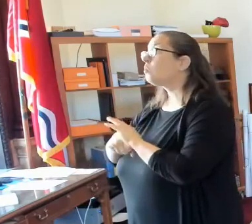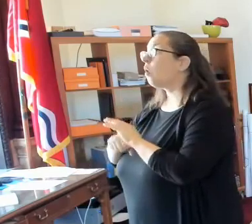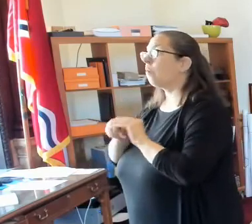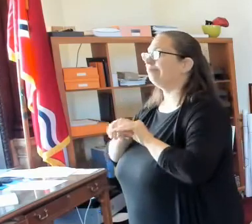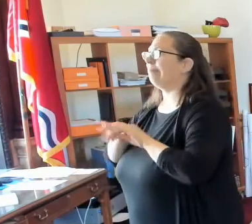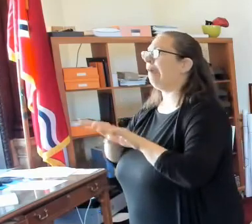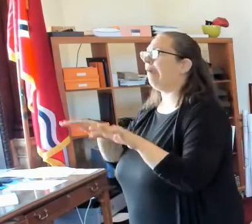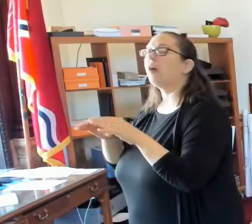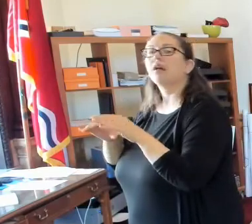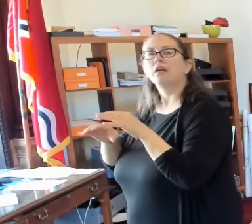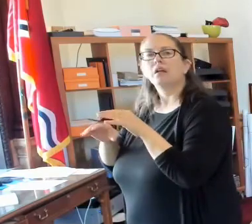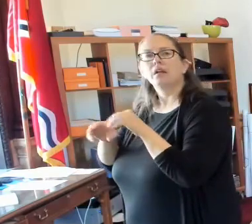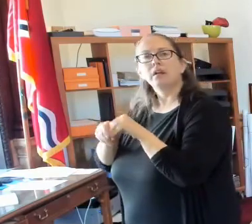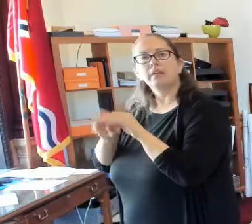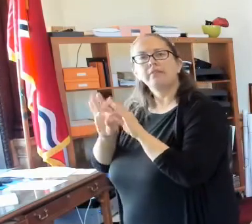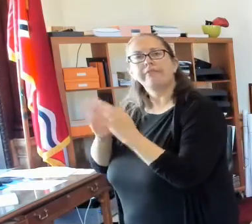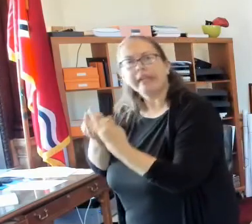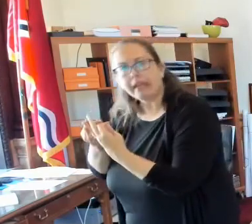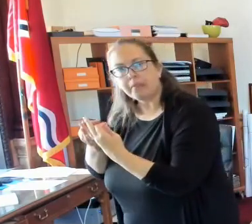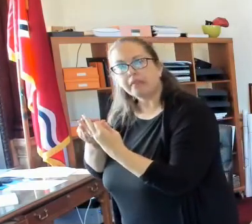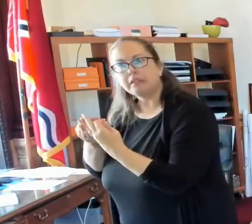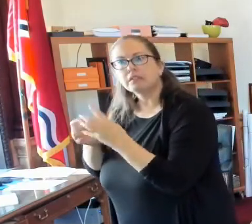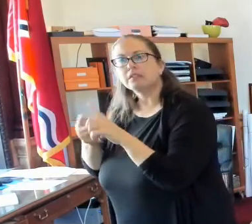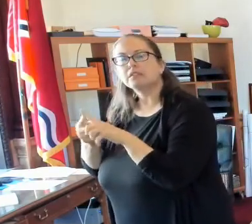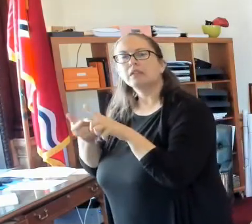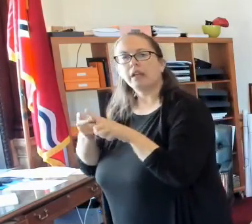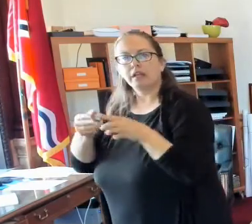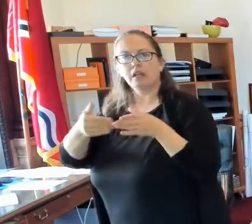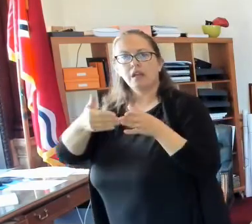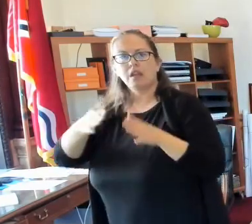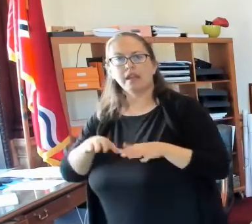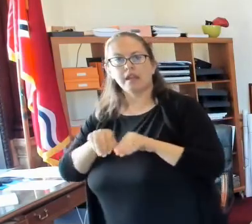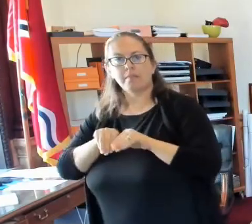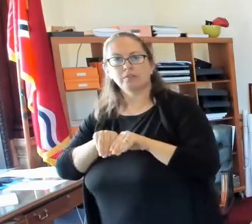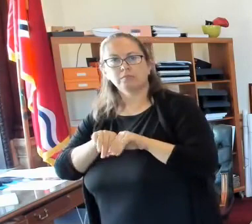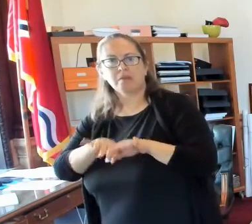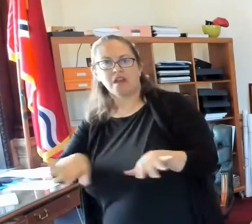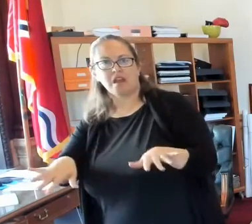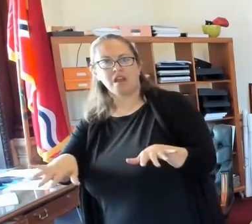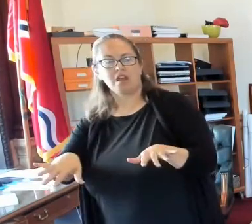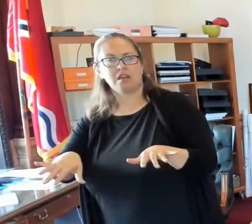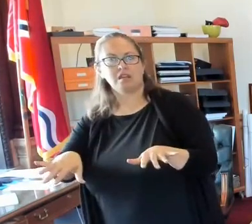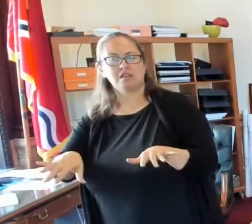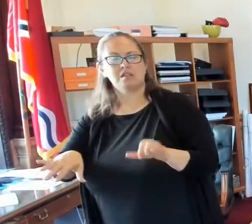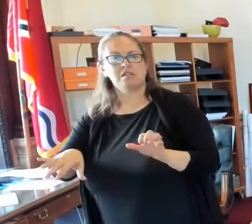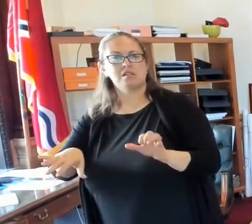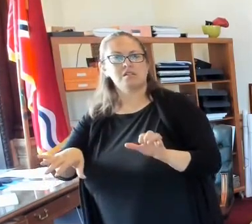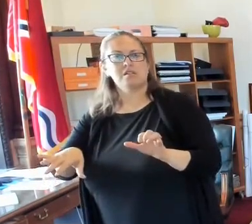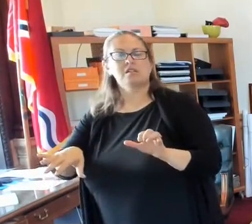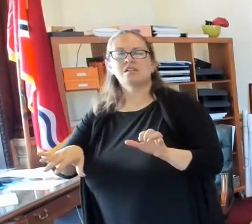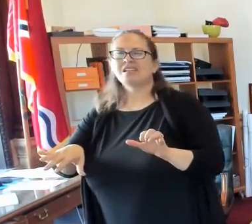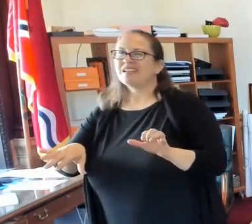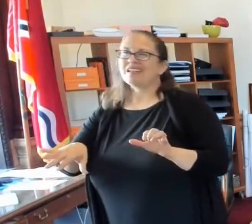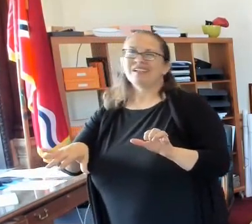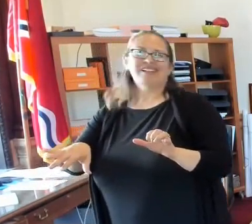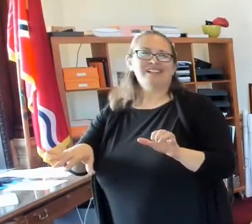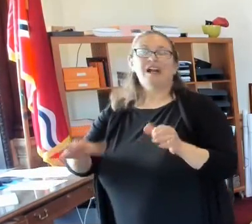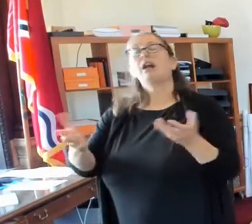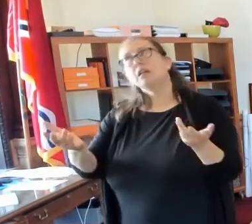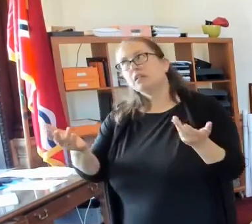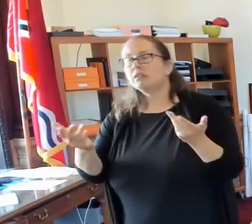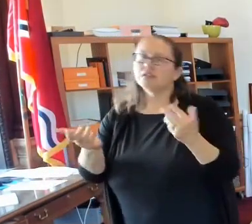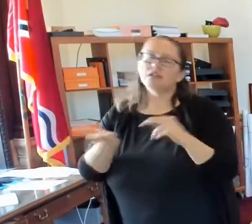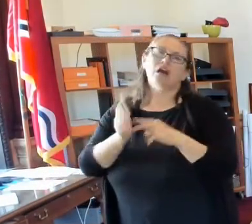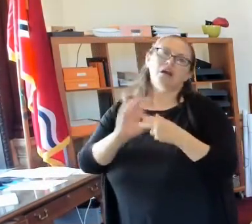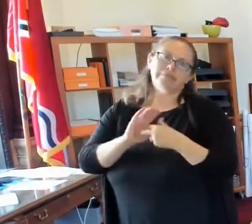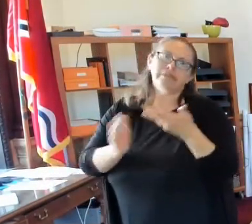families and it's being spread among neighbors. And so I don't think that, I mean, I guess